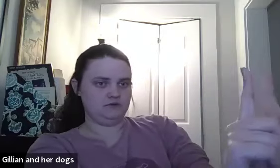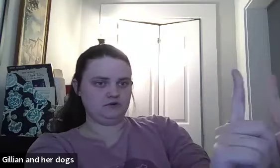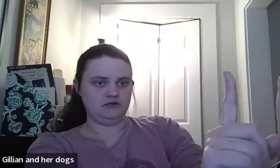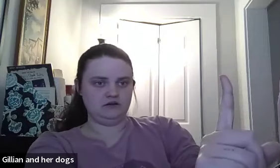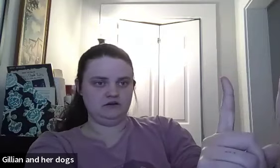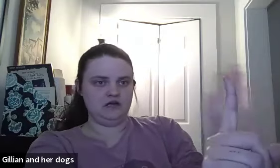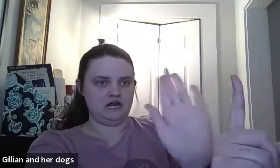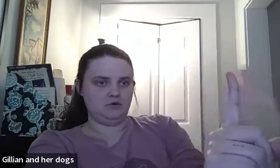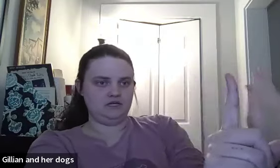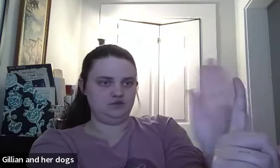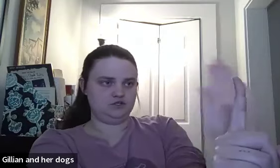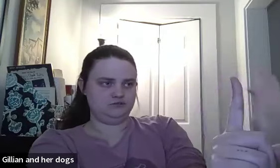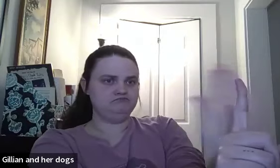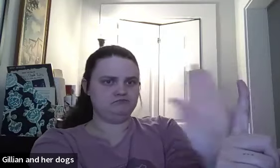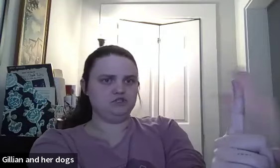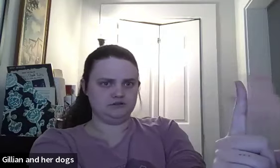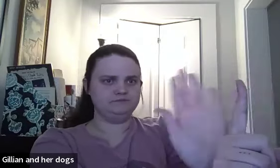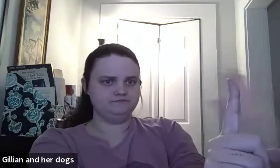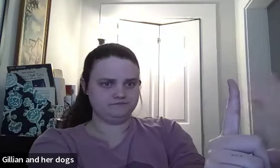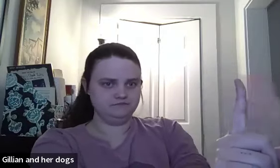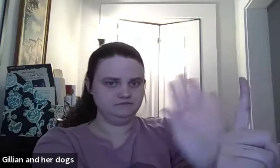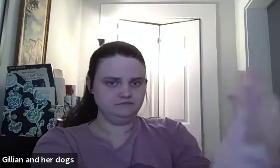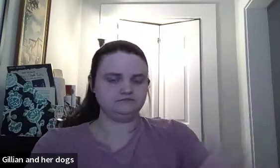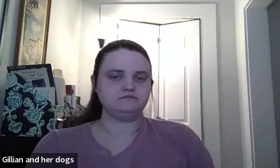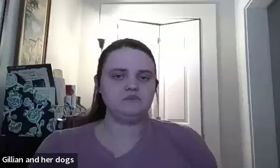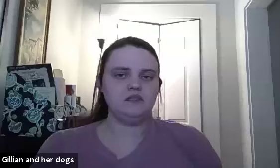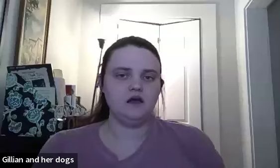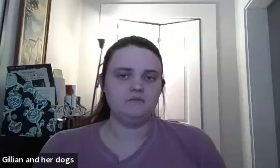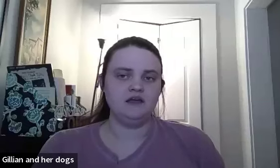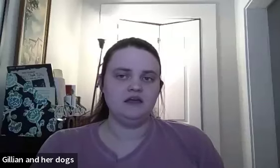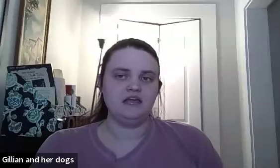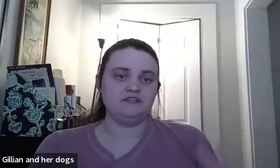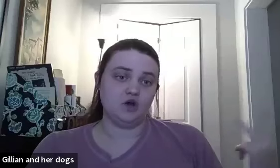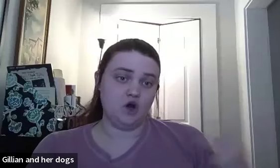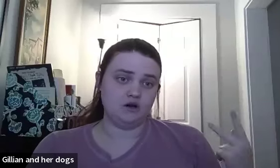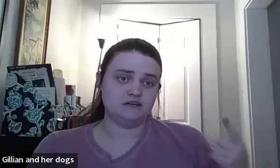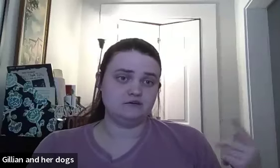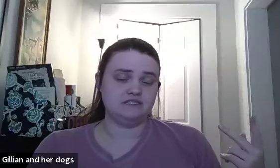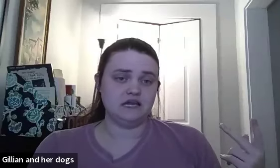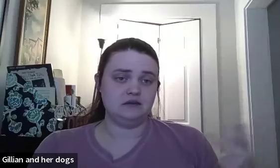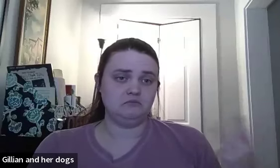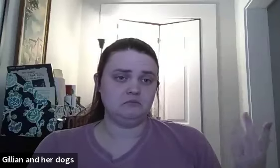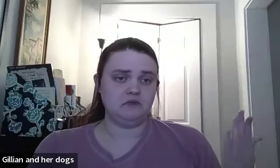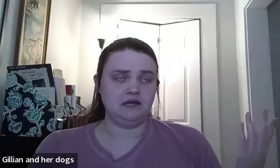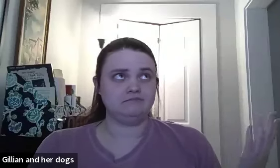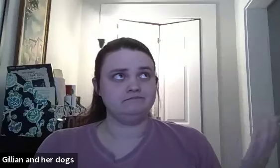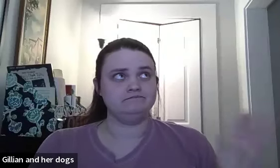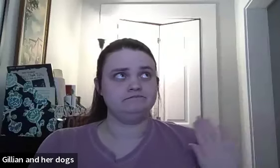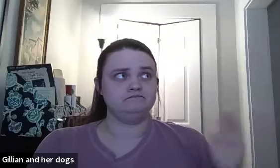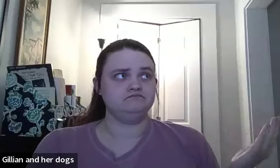people here, and I'm going, it's yours. Shawls. Um, if it's ours, I would say like